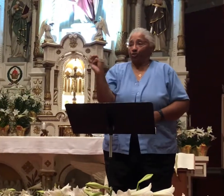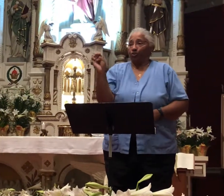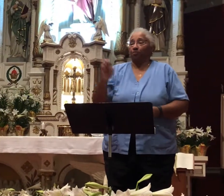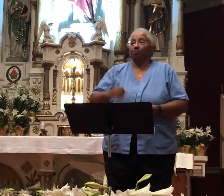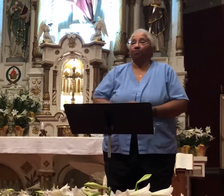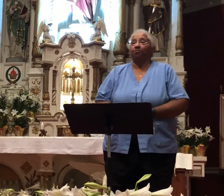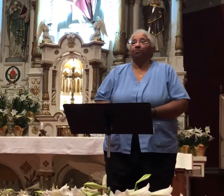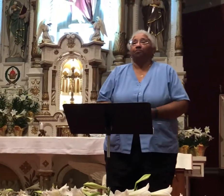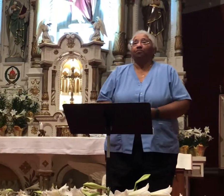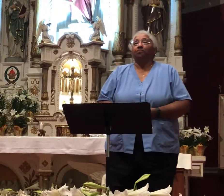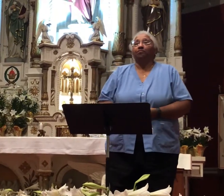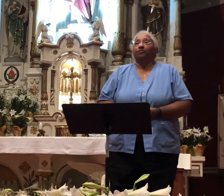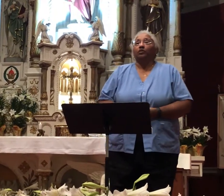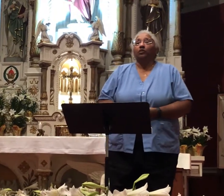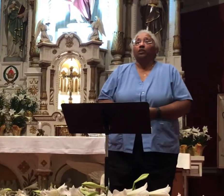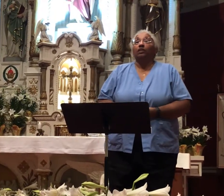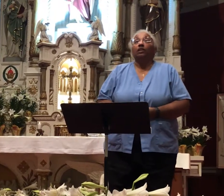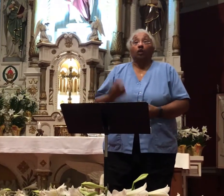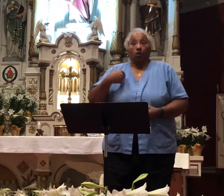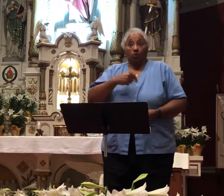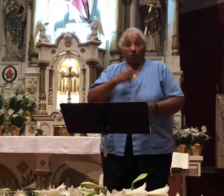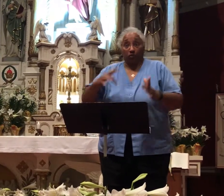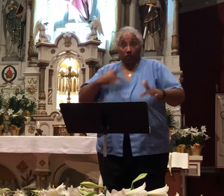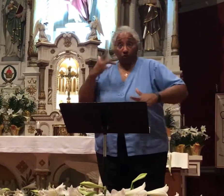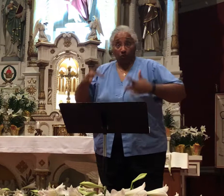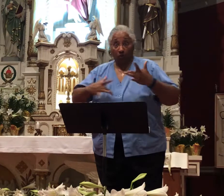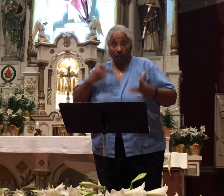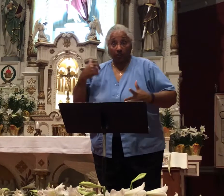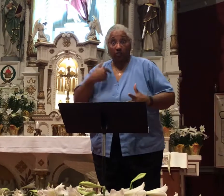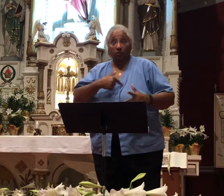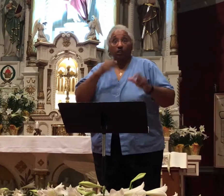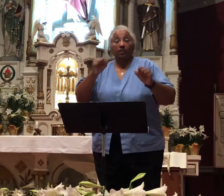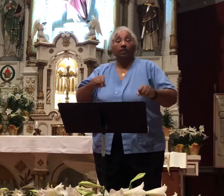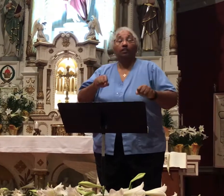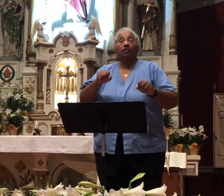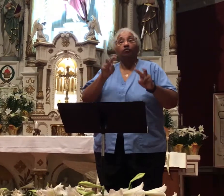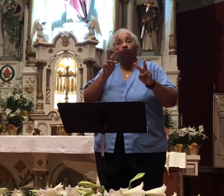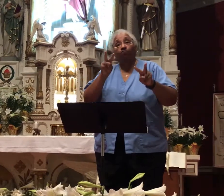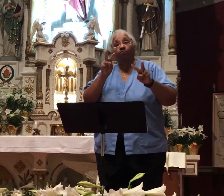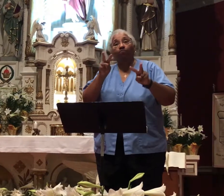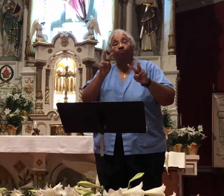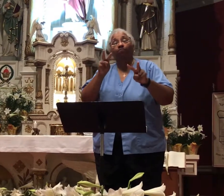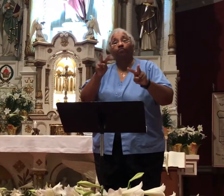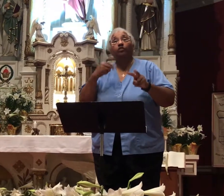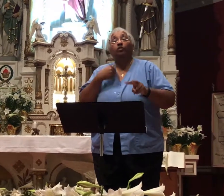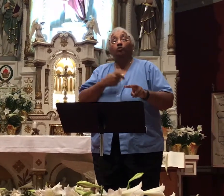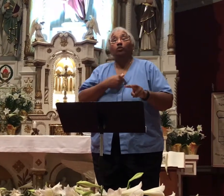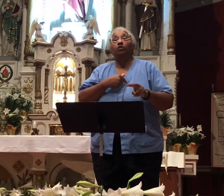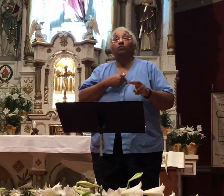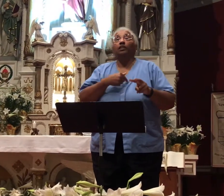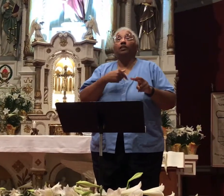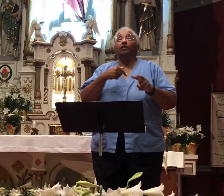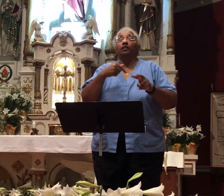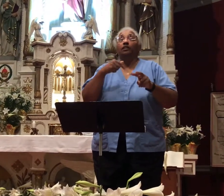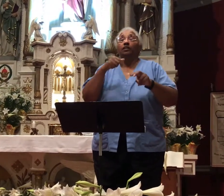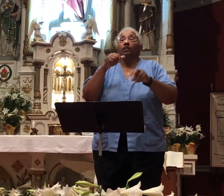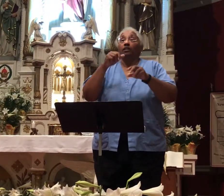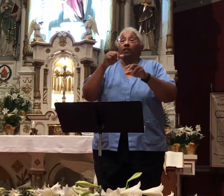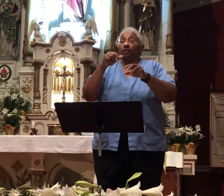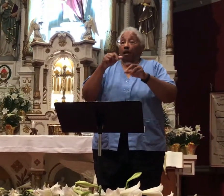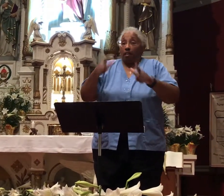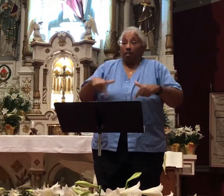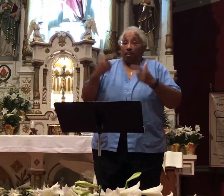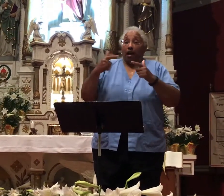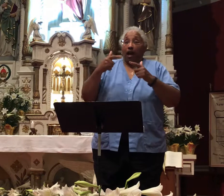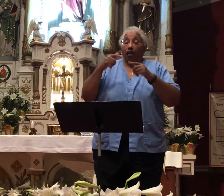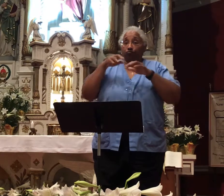Happy Easter. And we rejoice as we've been able to keep vigil as we have been broadcasting all of our masses during